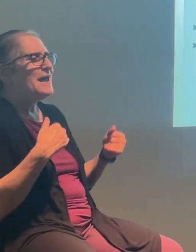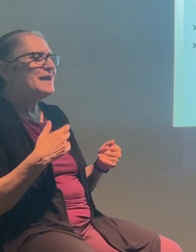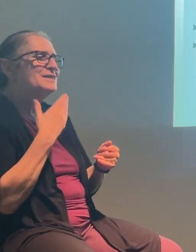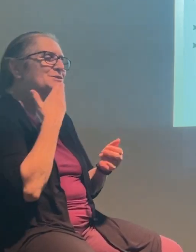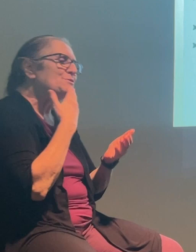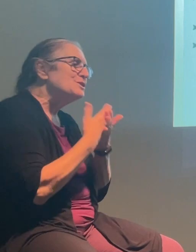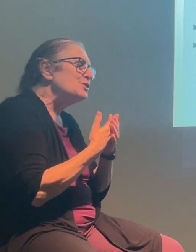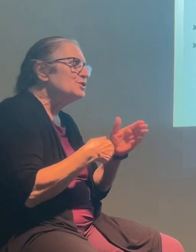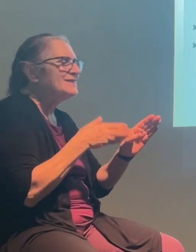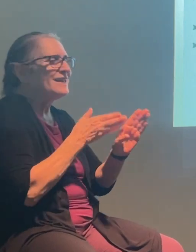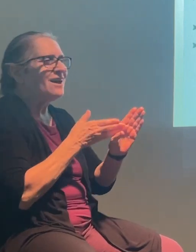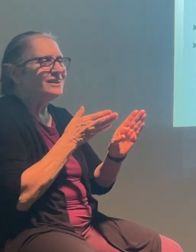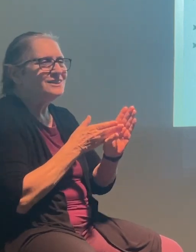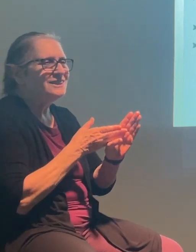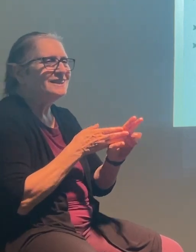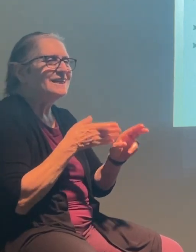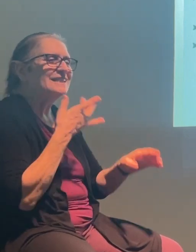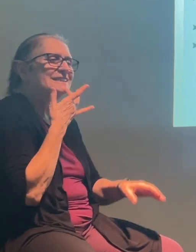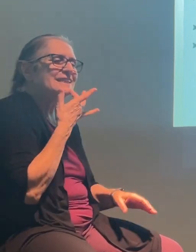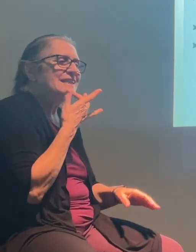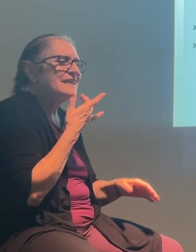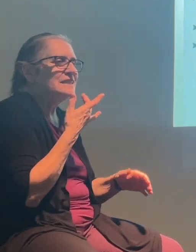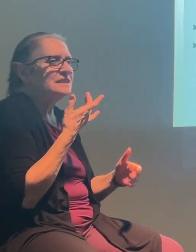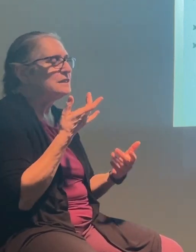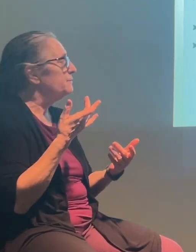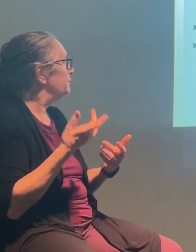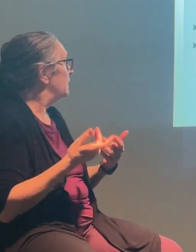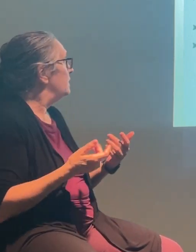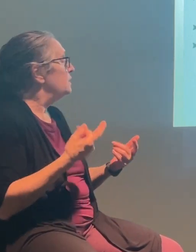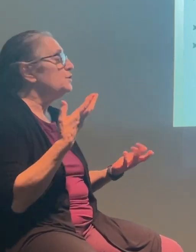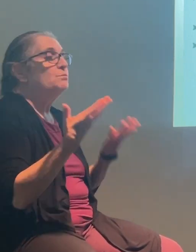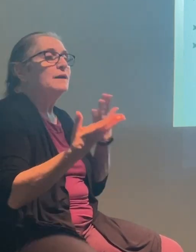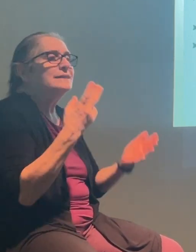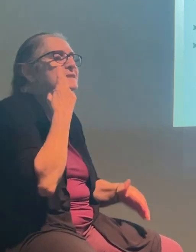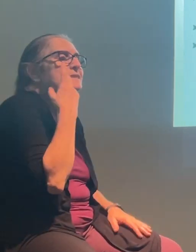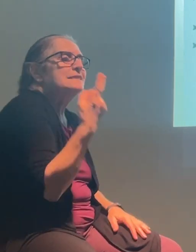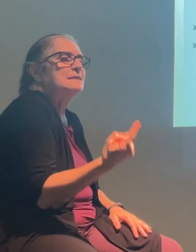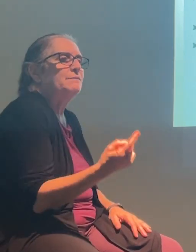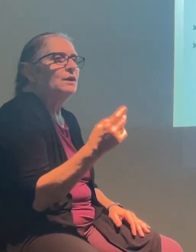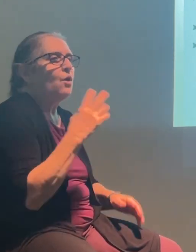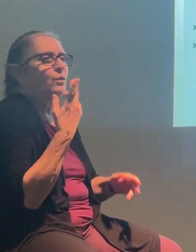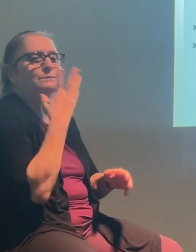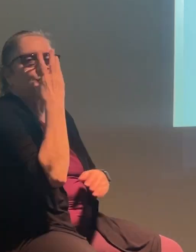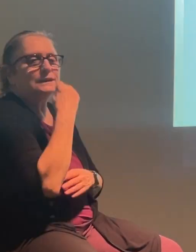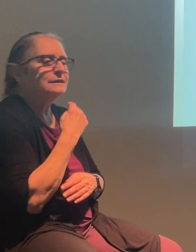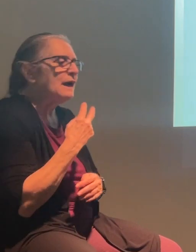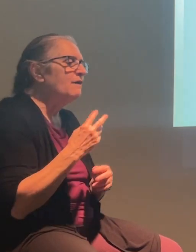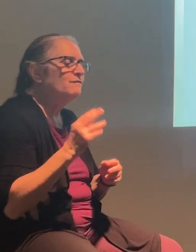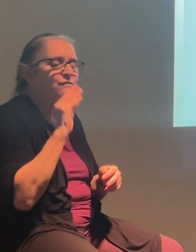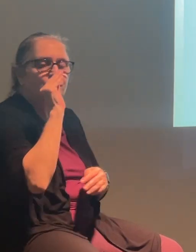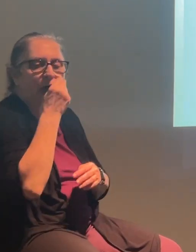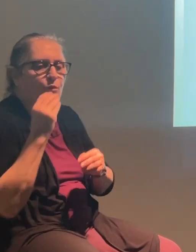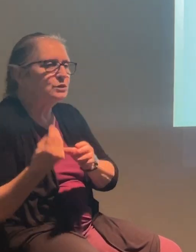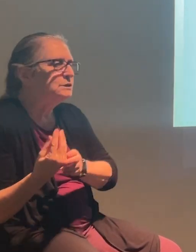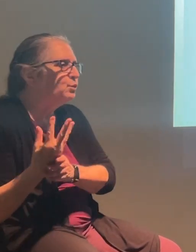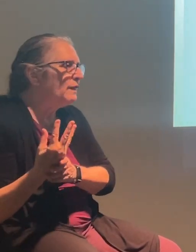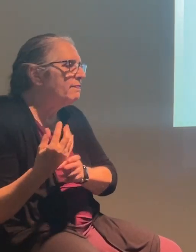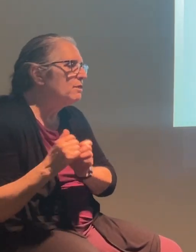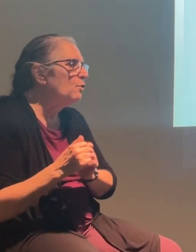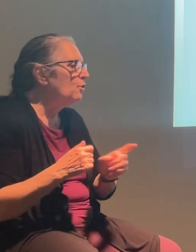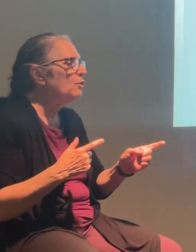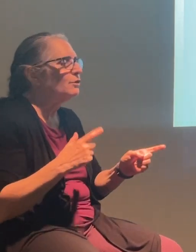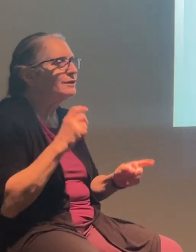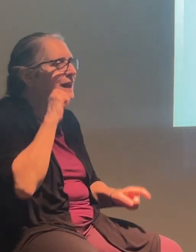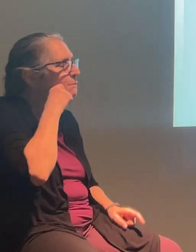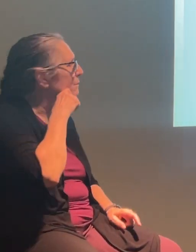and taste within each sitter, may it be a flower or an apple or so forth. It's always pretty. So this